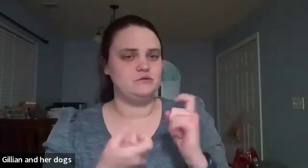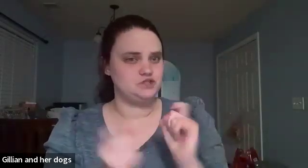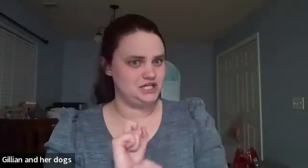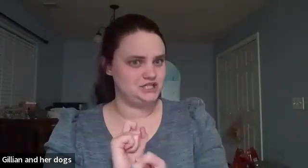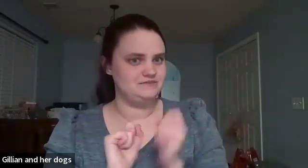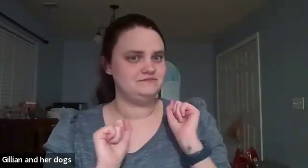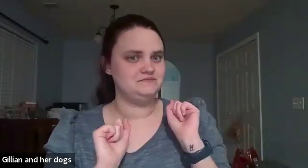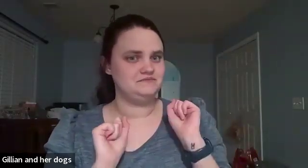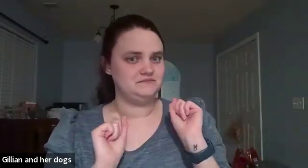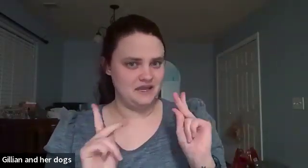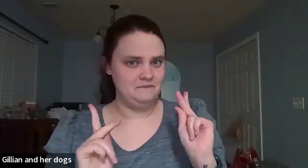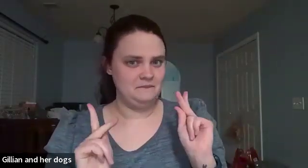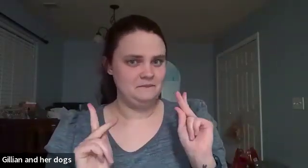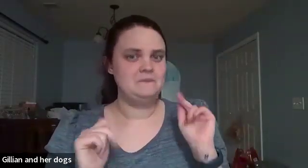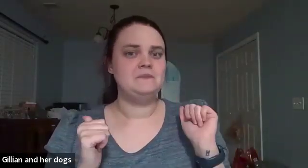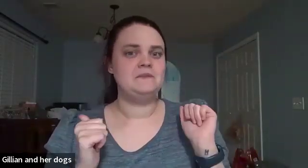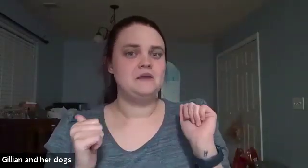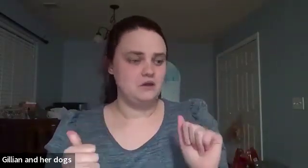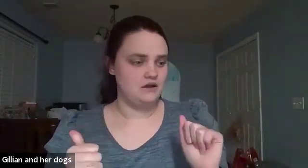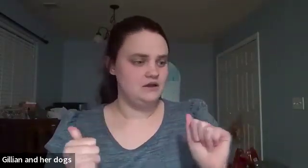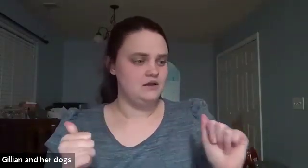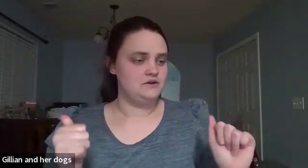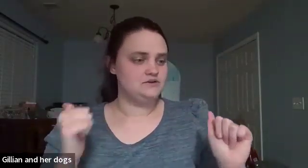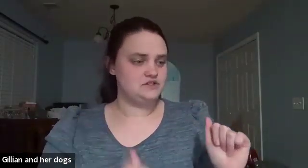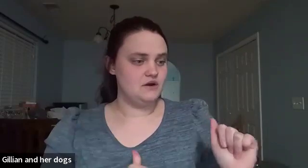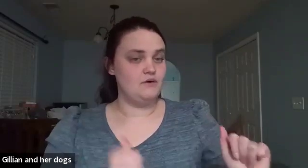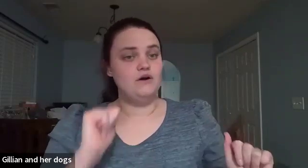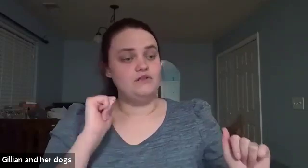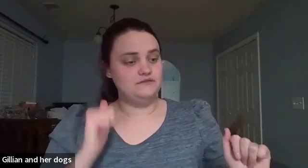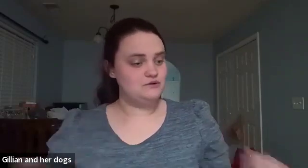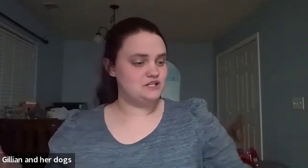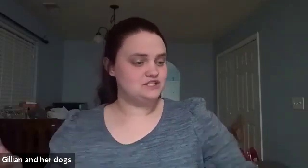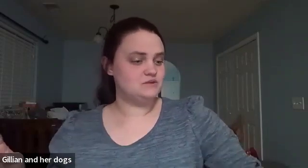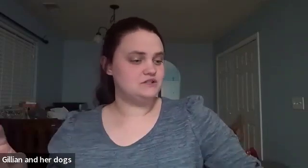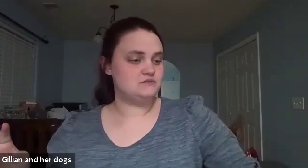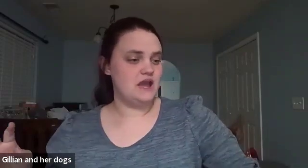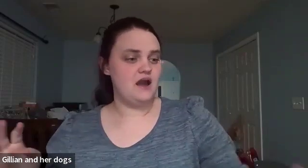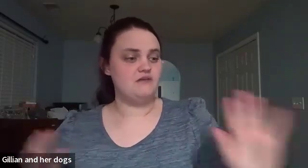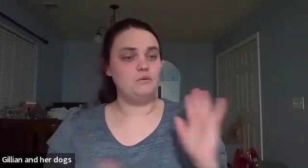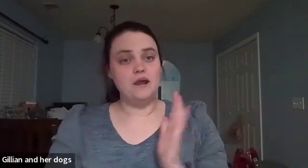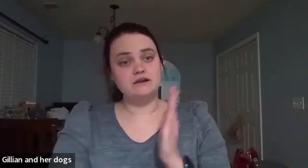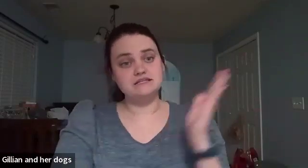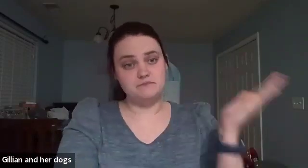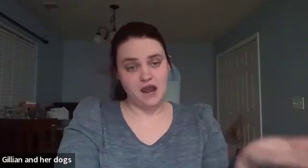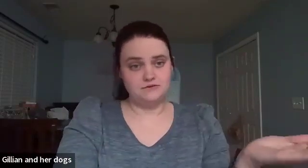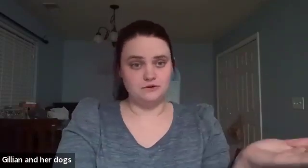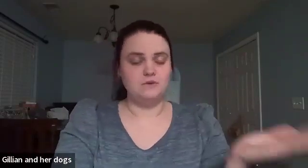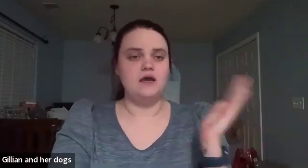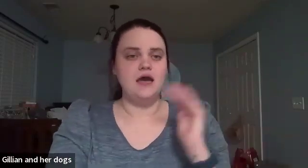that will change. Okay. Okay. So the few question words we have, where is the bathroom?